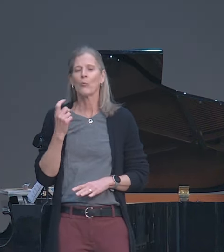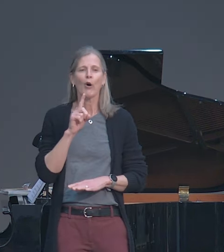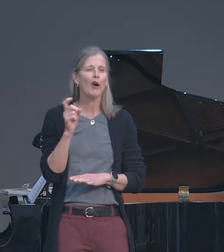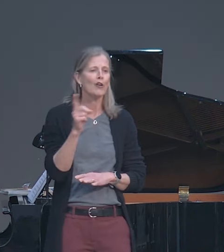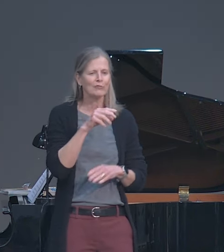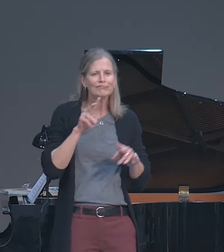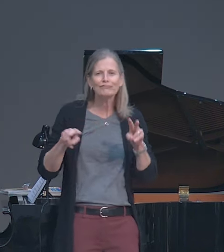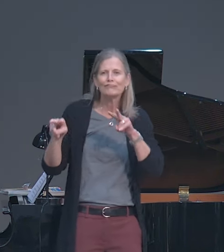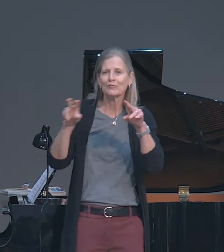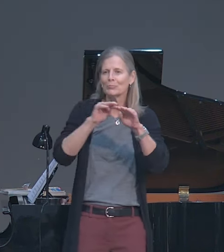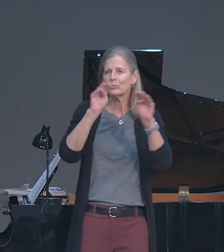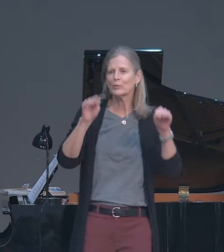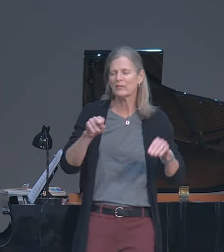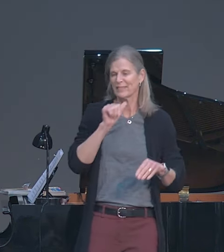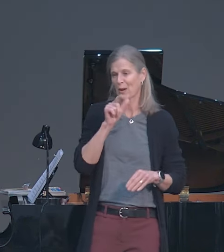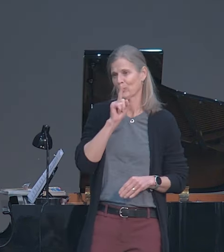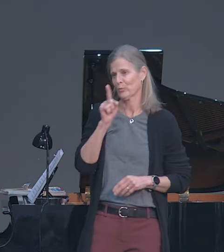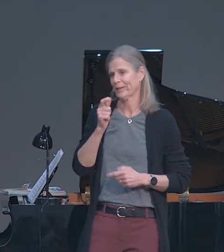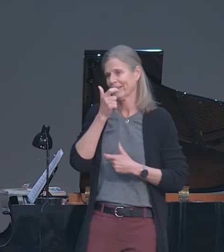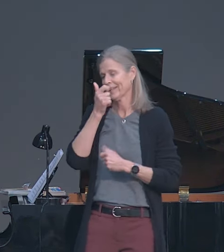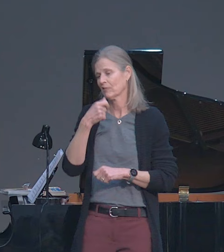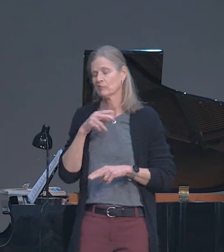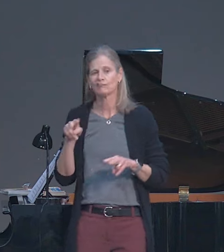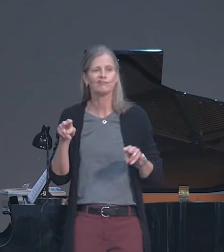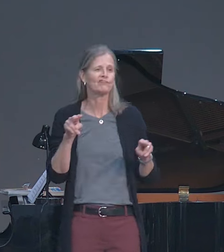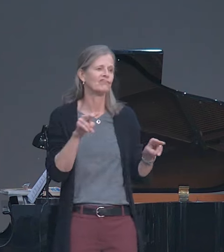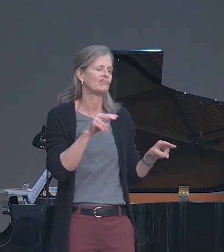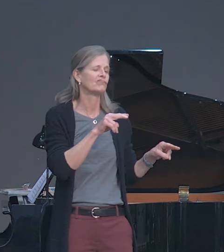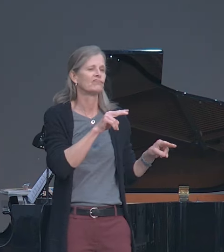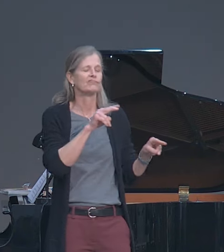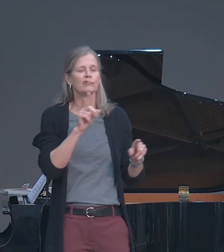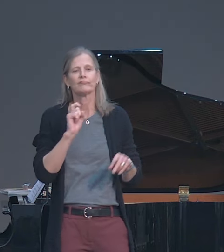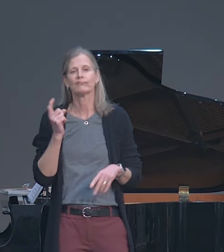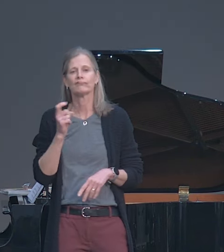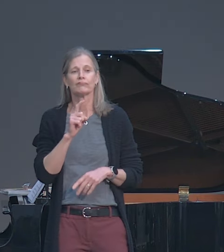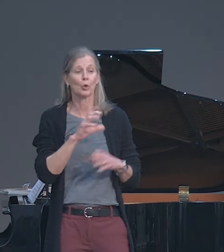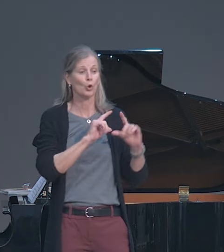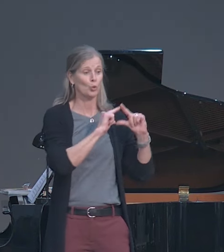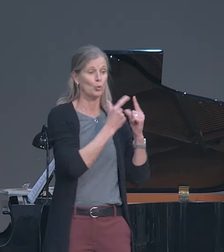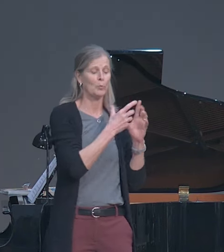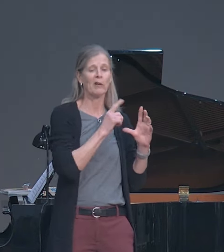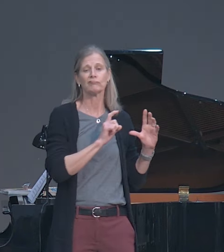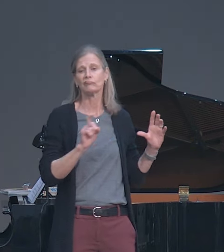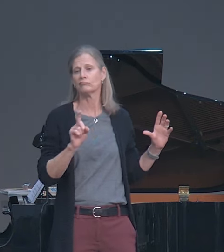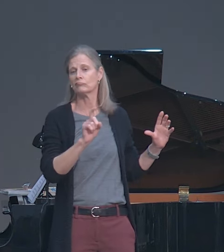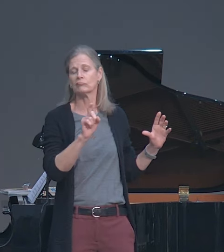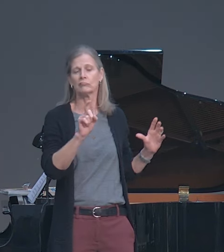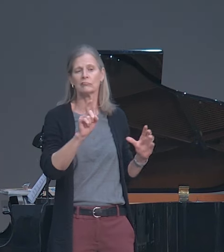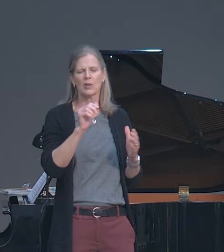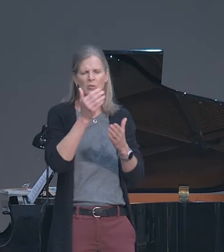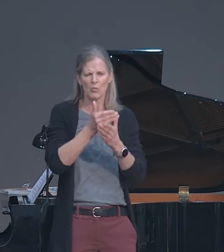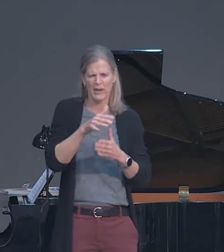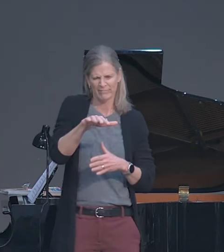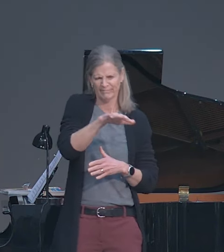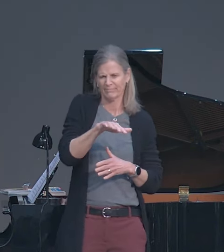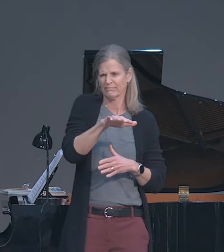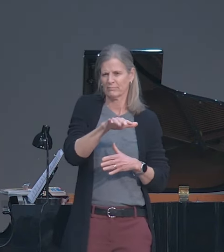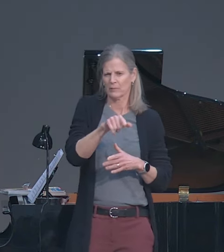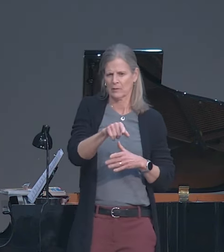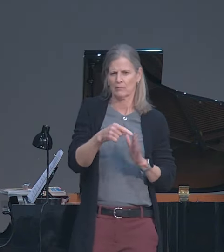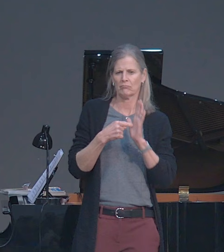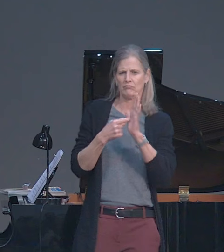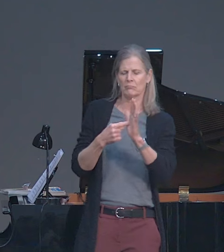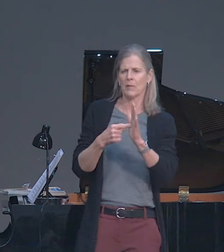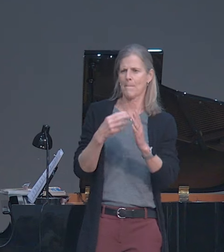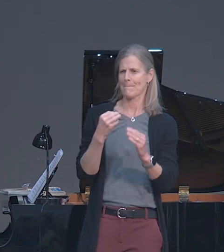around, disinterested in just about everything. I sort of wandered away from the group, and I ended up into an area that illustrated the wonders